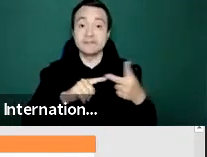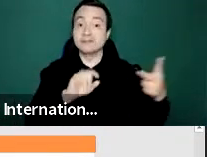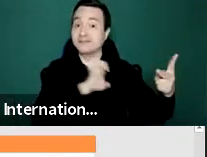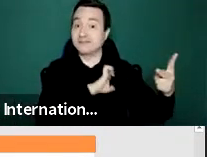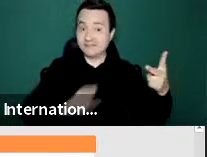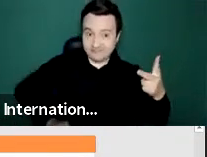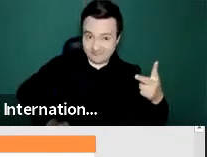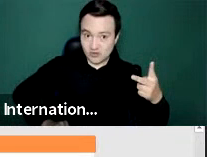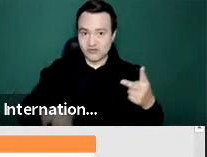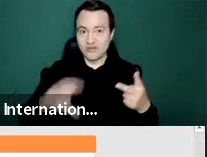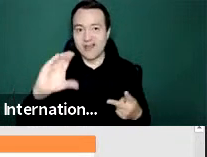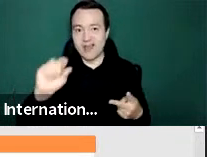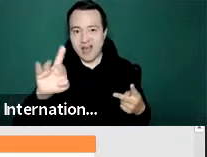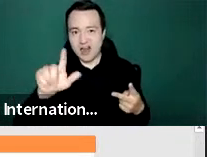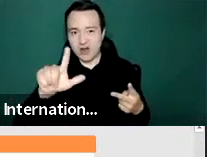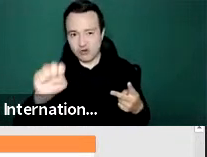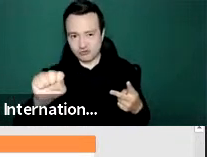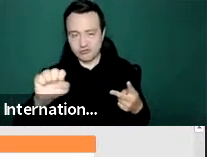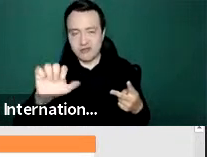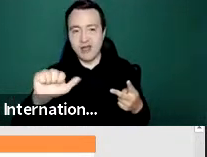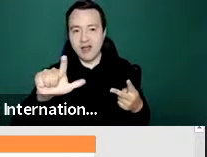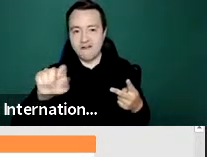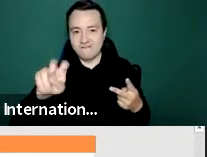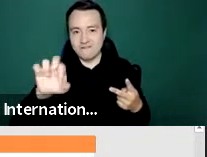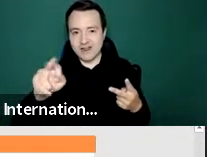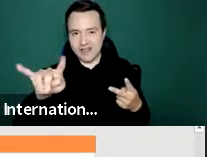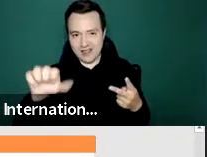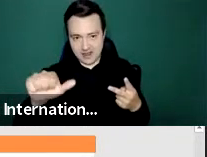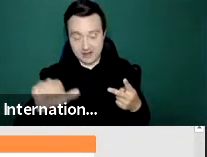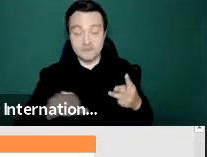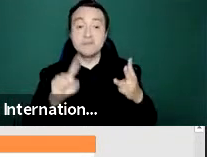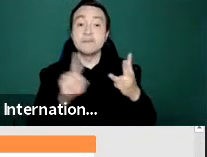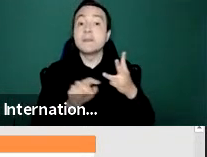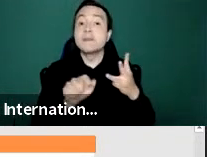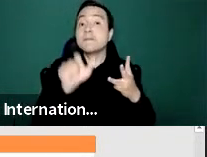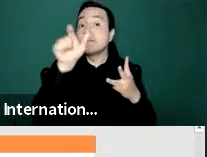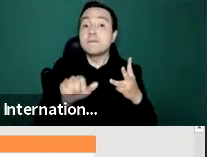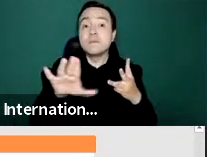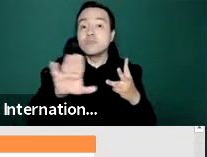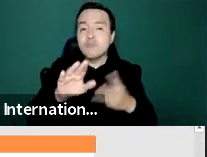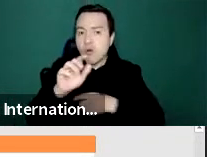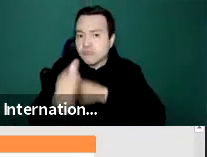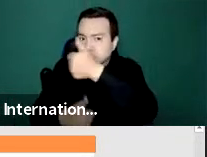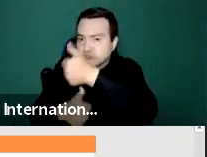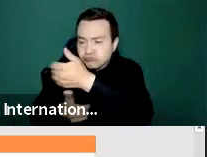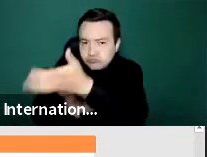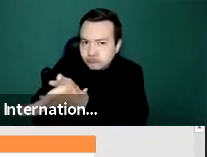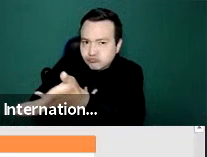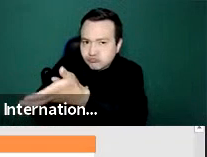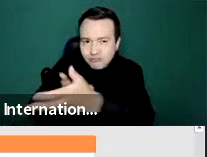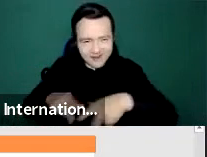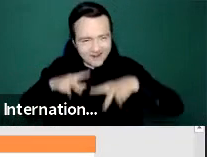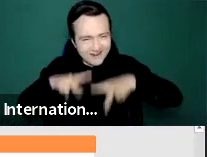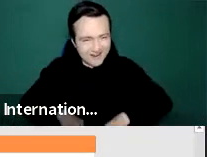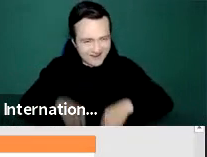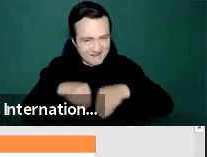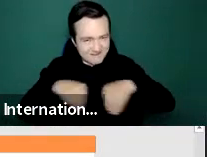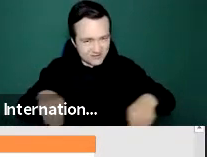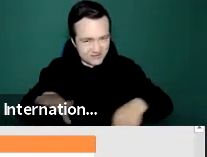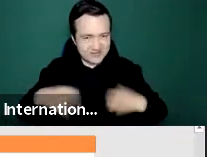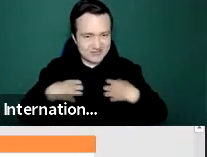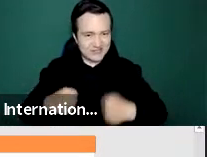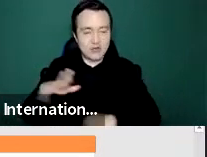ex-Minister for Health and the advisor to the Minister of Health in Peru, Dr. Fernando Carbone. In addition,